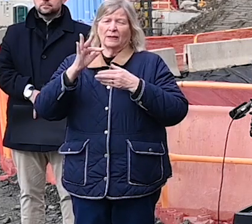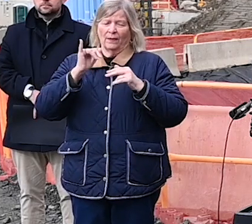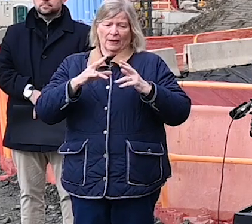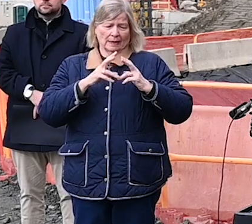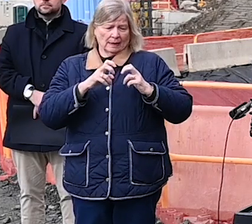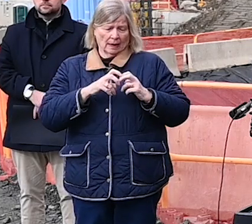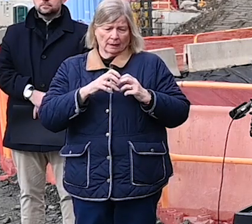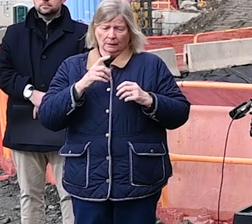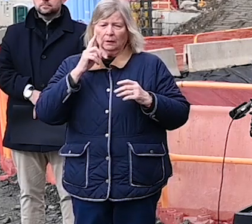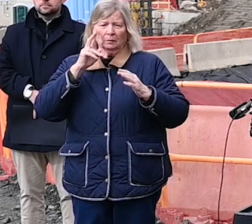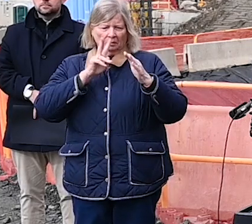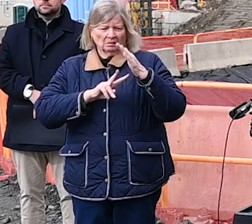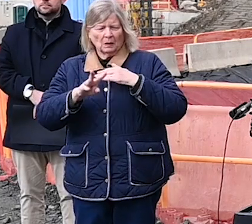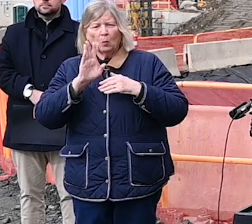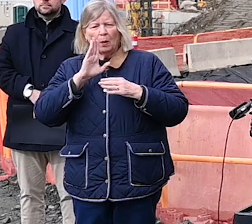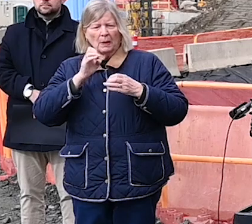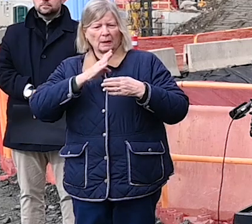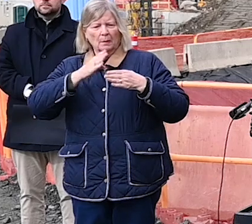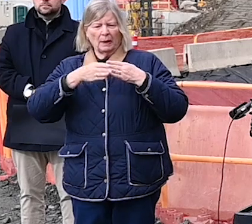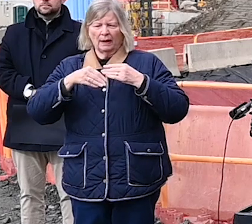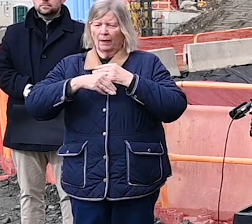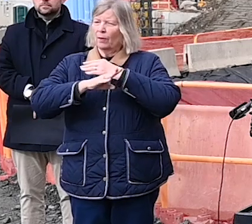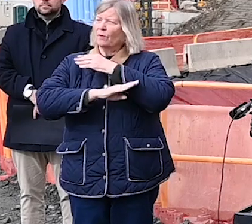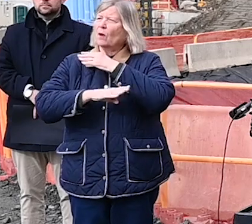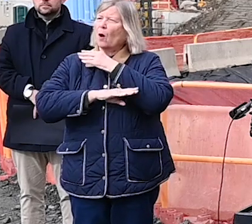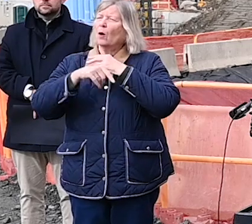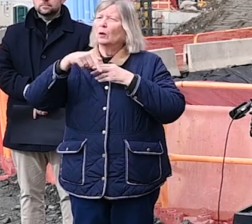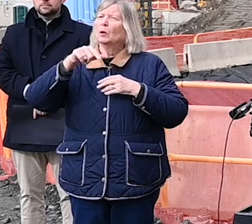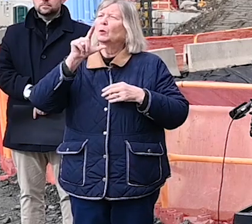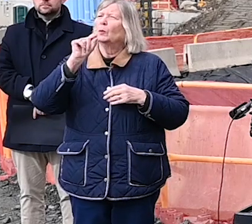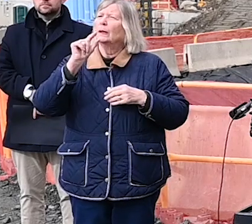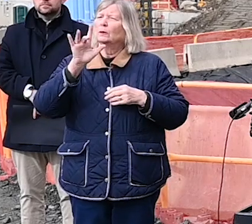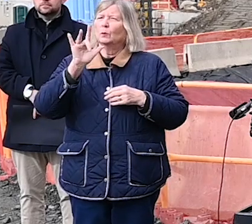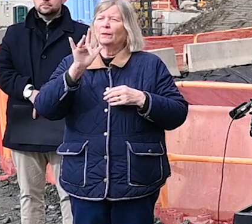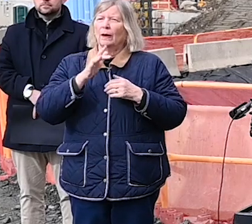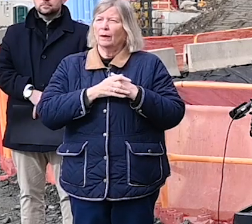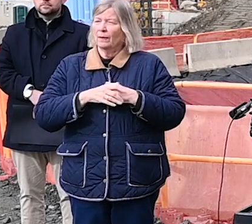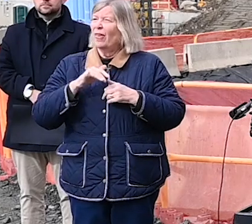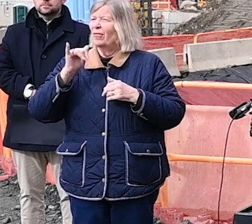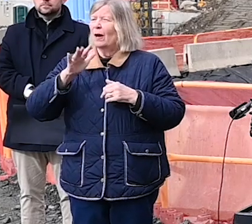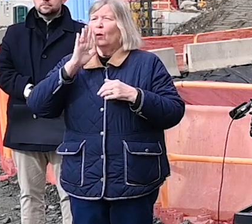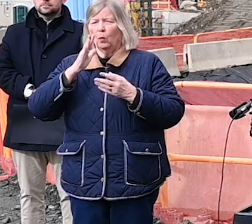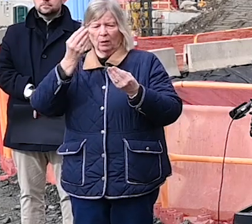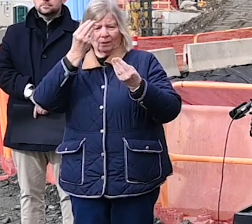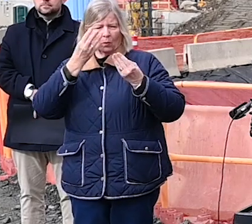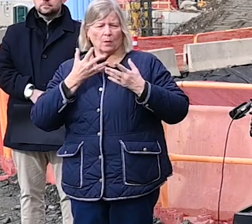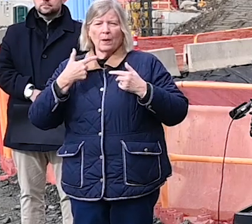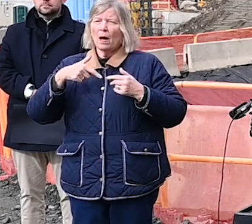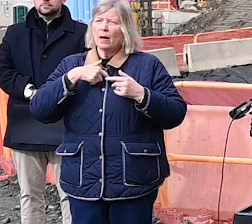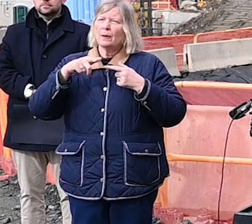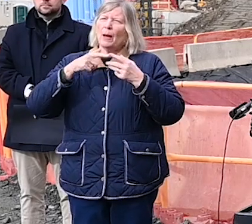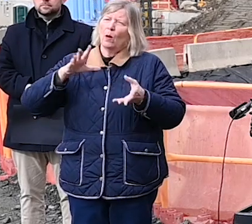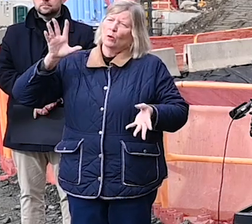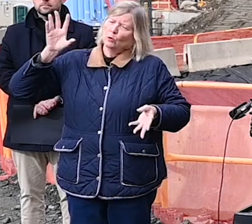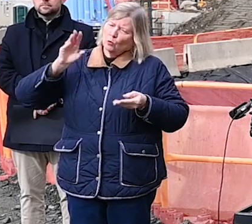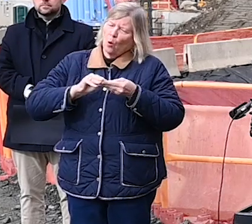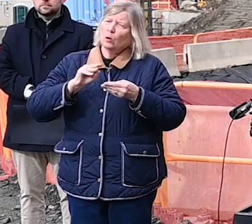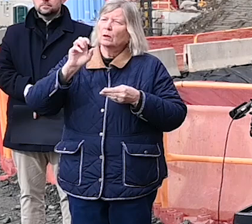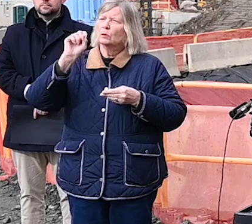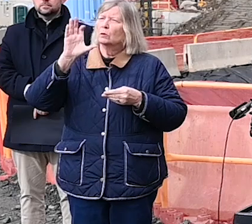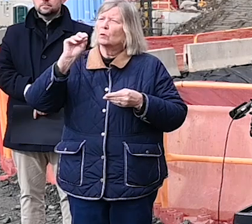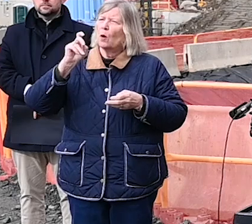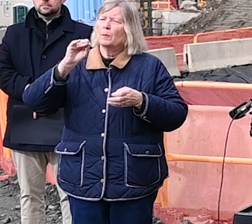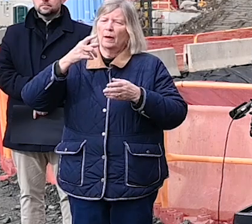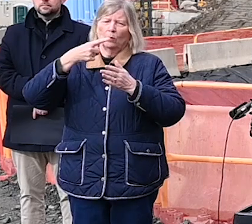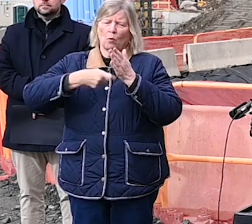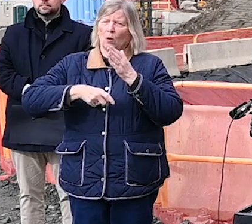is expected to be completed in fall of 2025, which will inform us of the total scope and cost